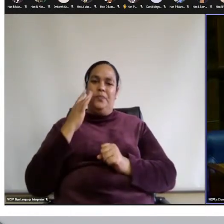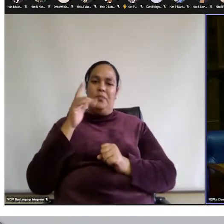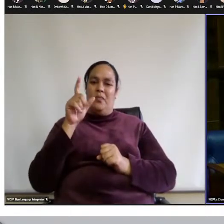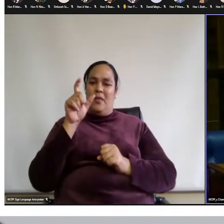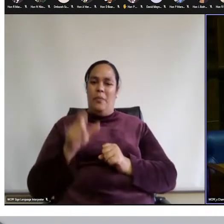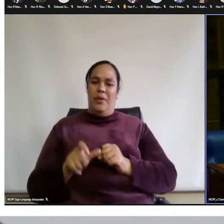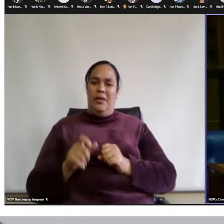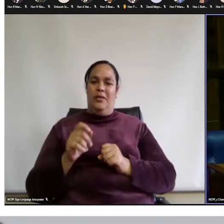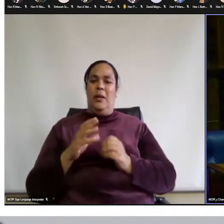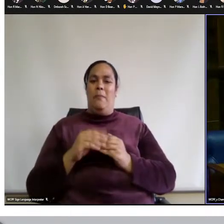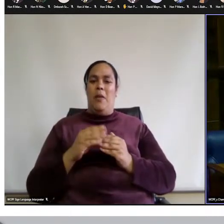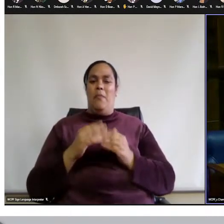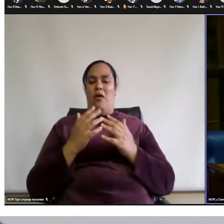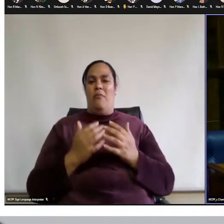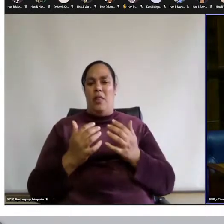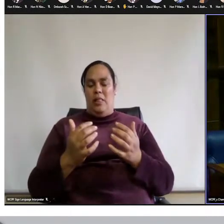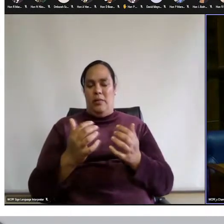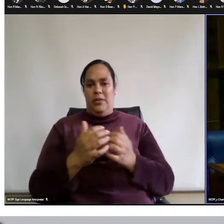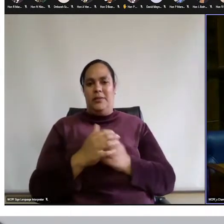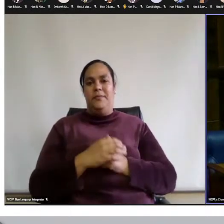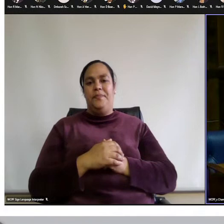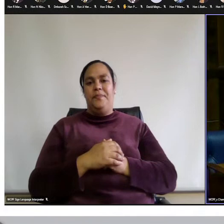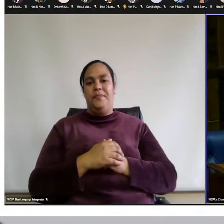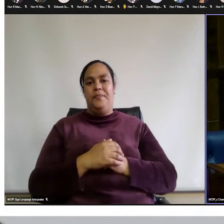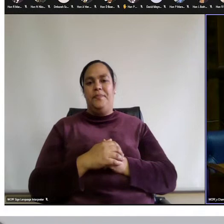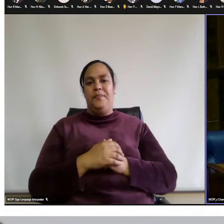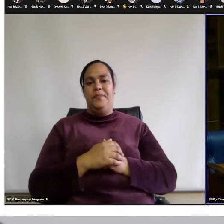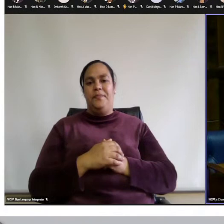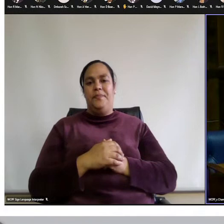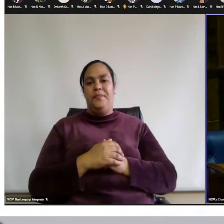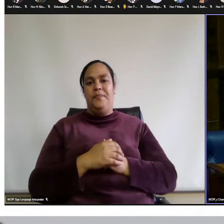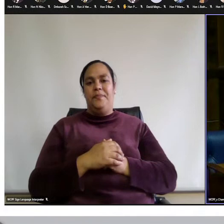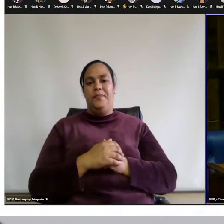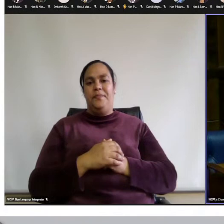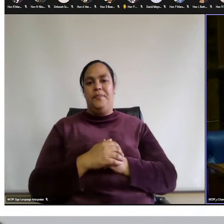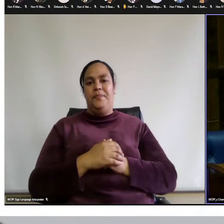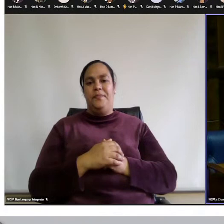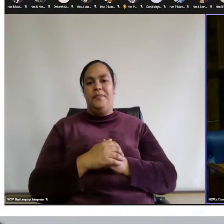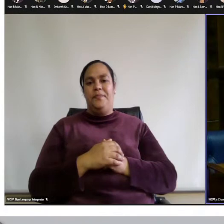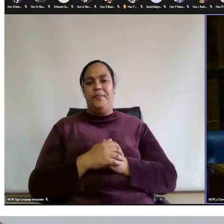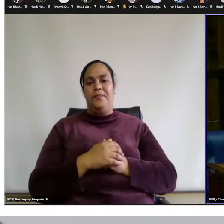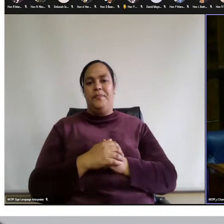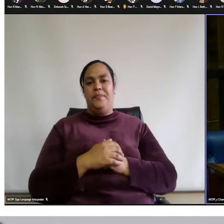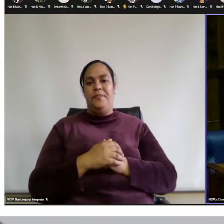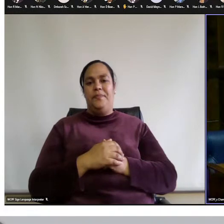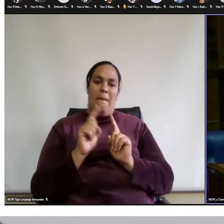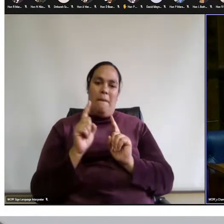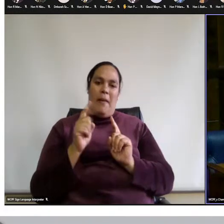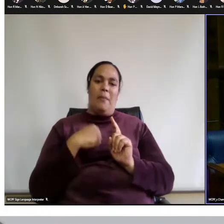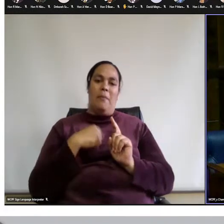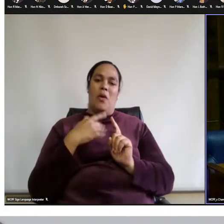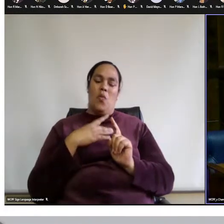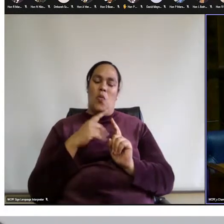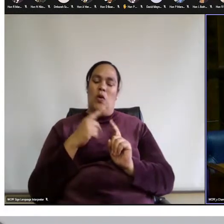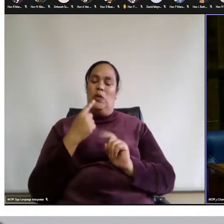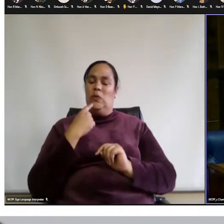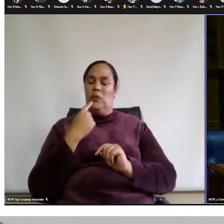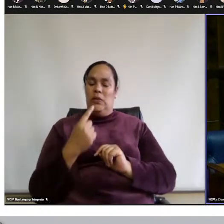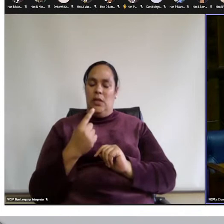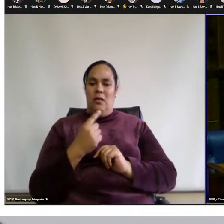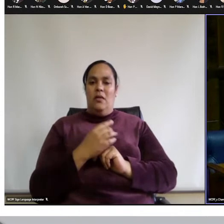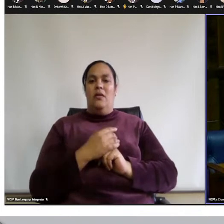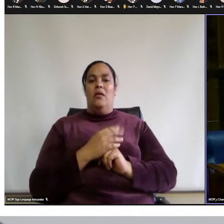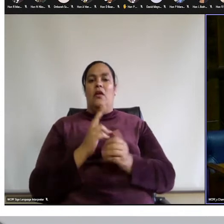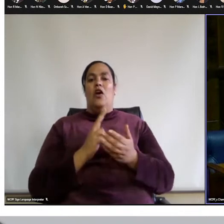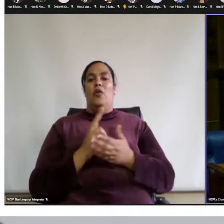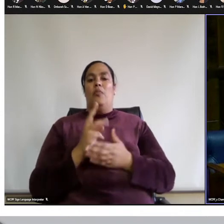last a member of parliament, and we couldn't find one meeting at all. But I also want to say to the